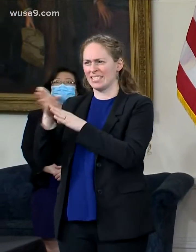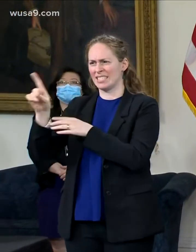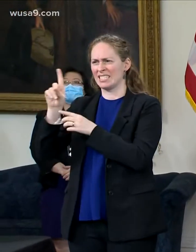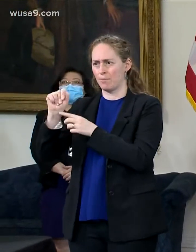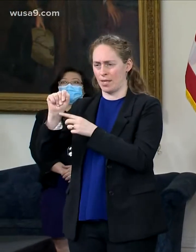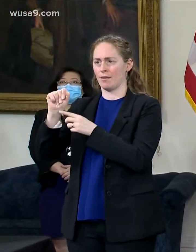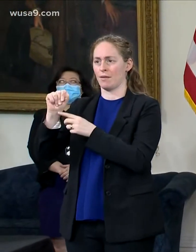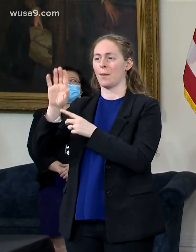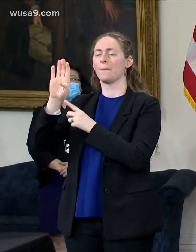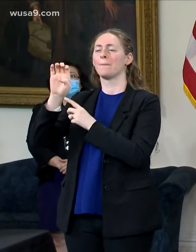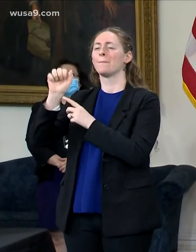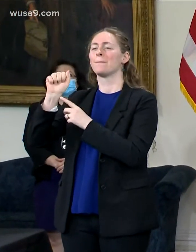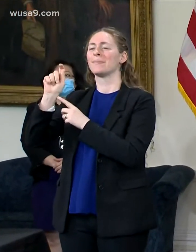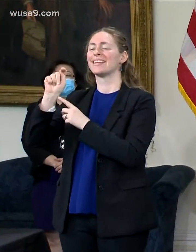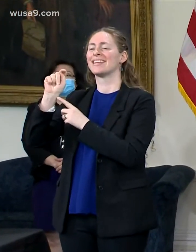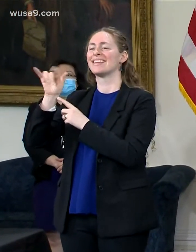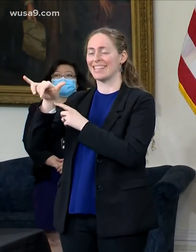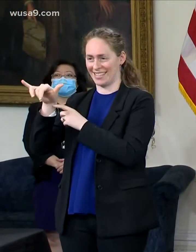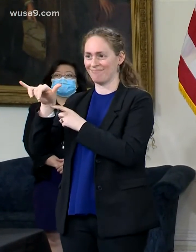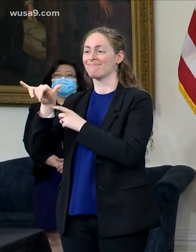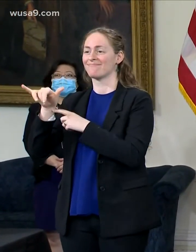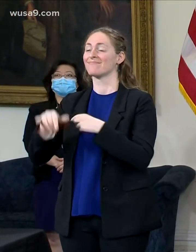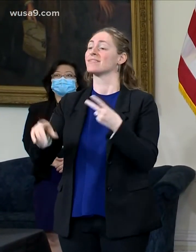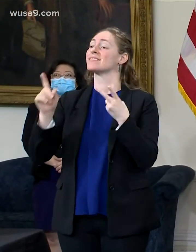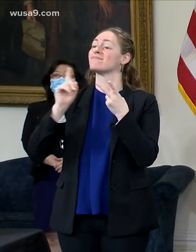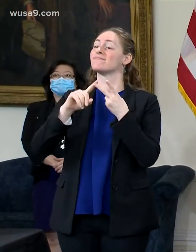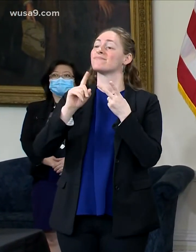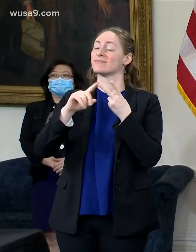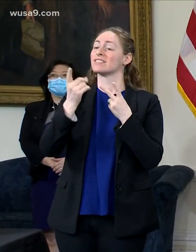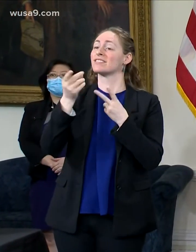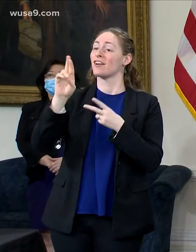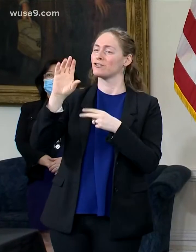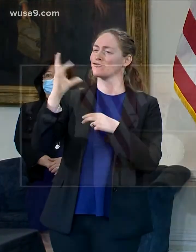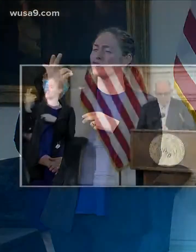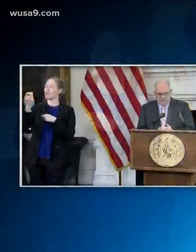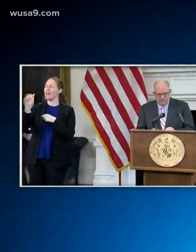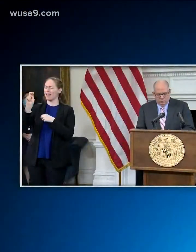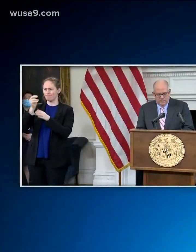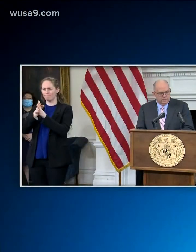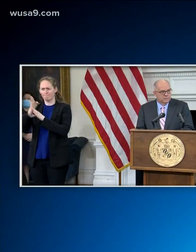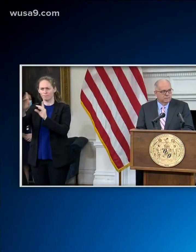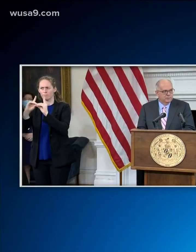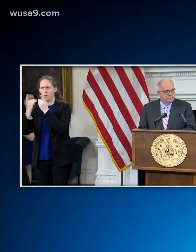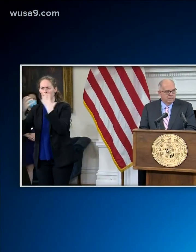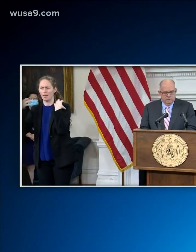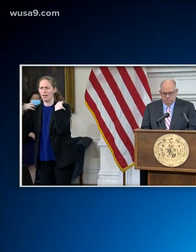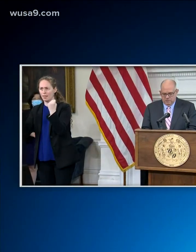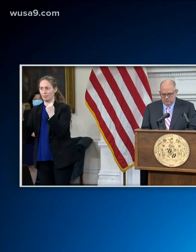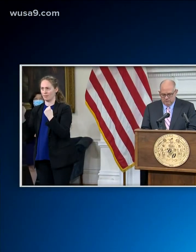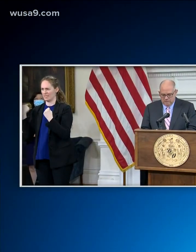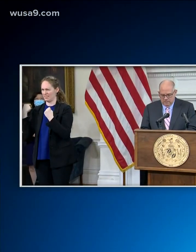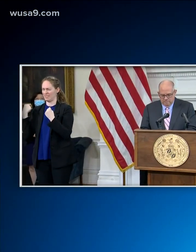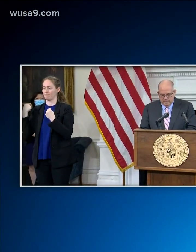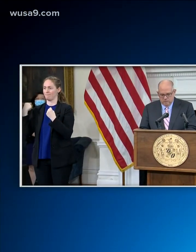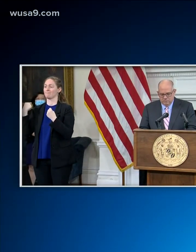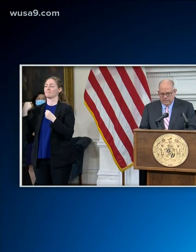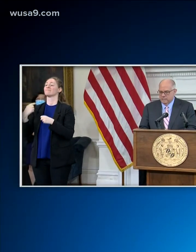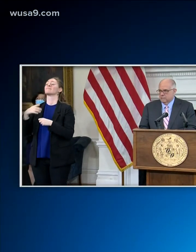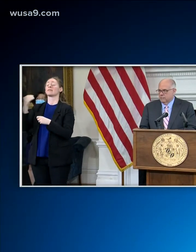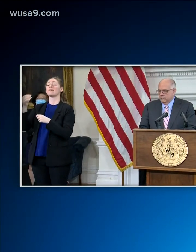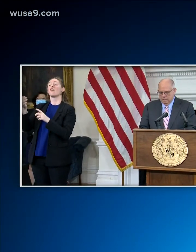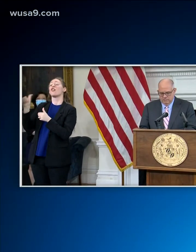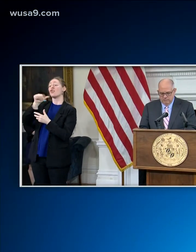Public Health Services, Dr. Jinlene Chan from the Maryland Department of Health, the Executive Director of the Maryland Emergency